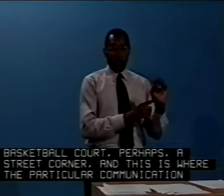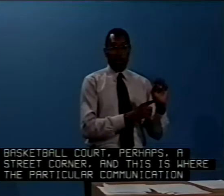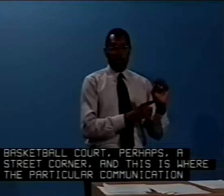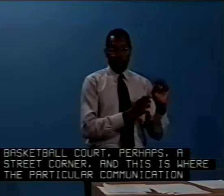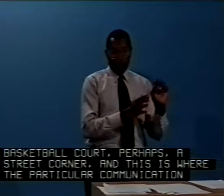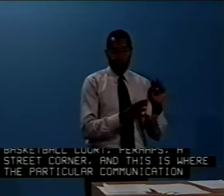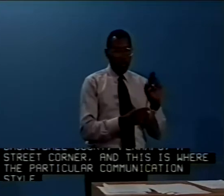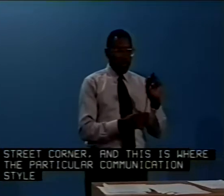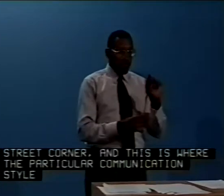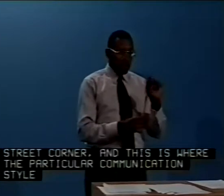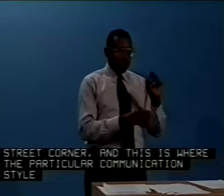response.